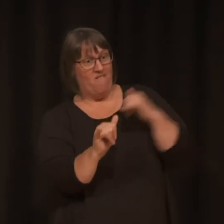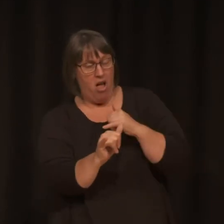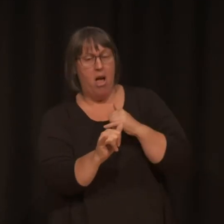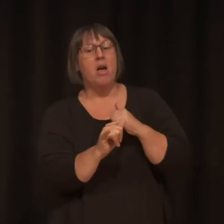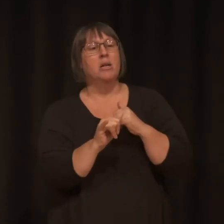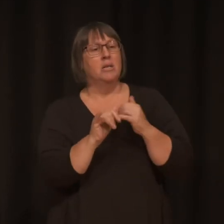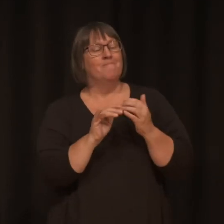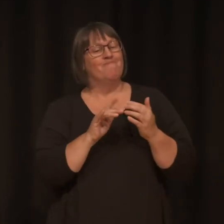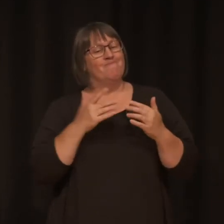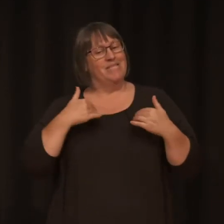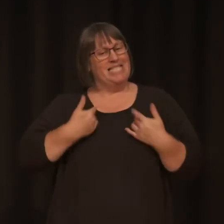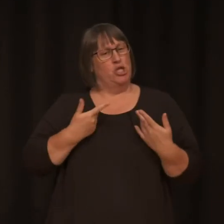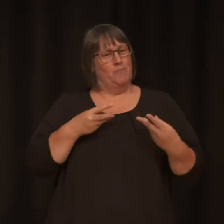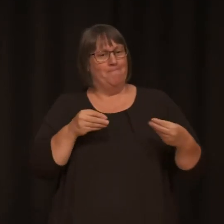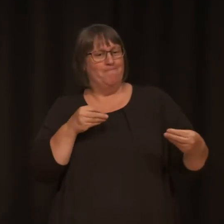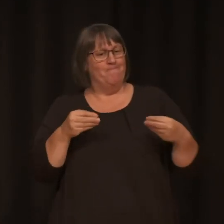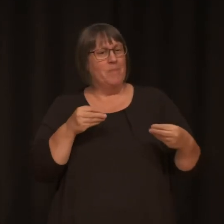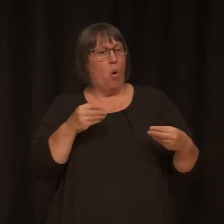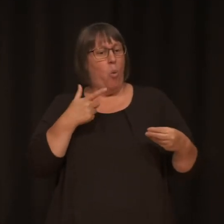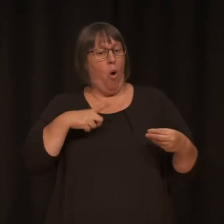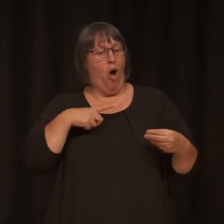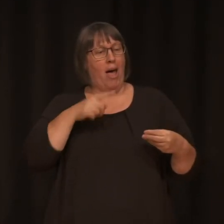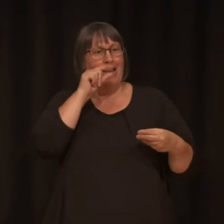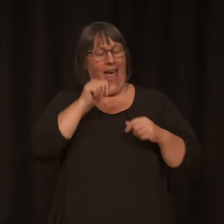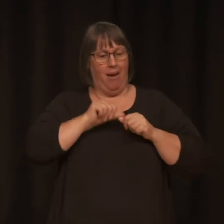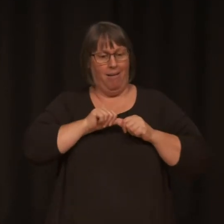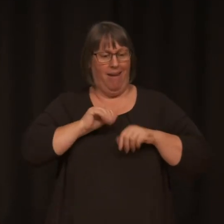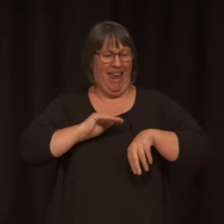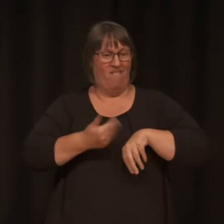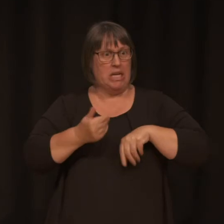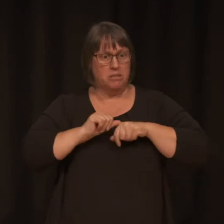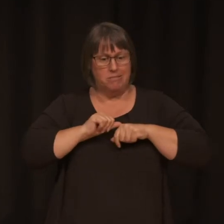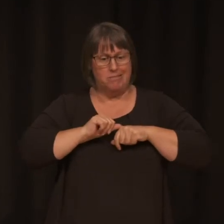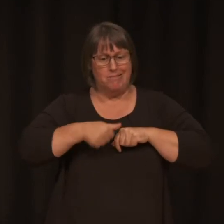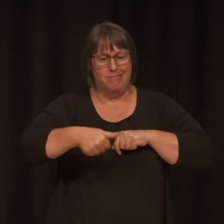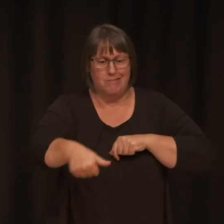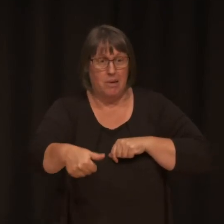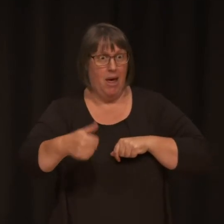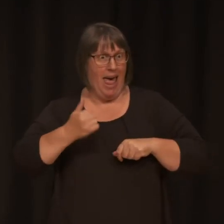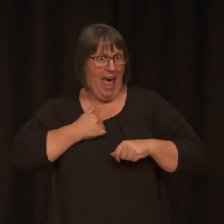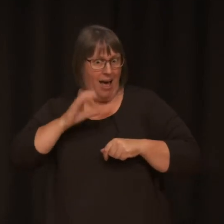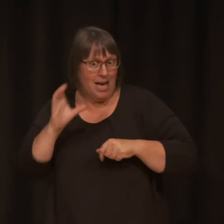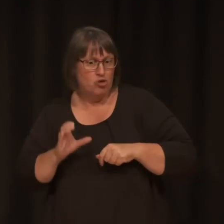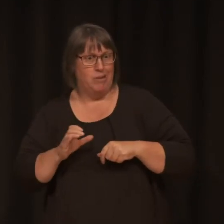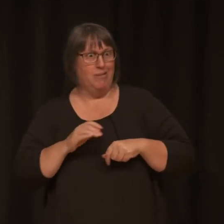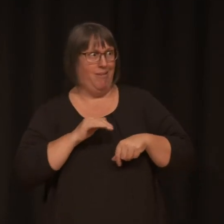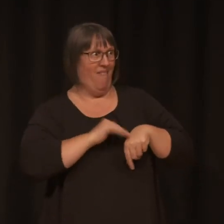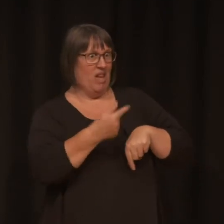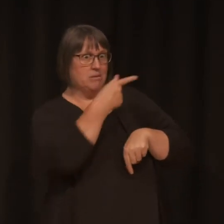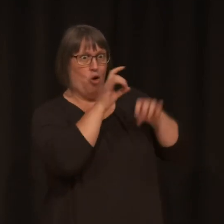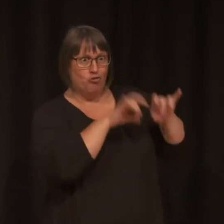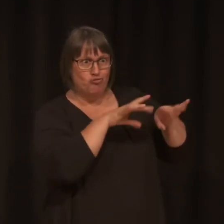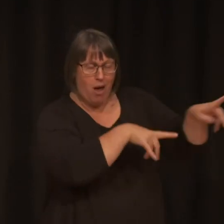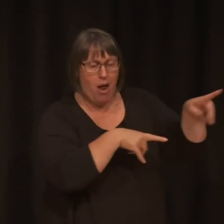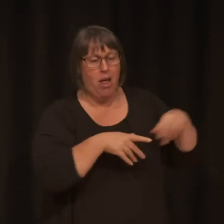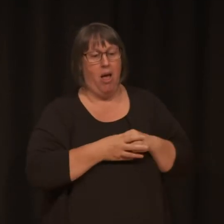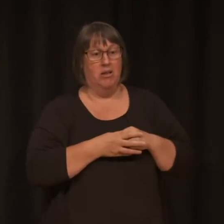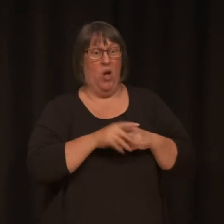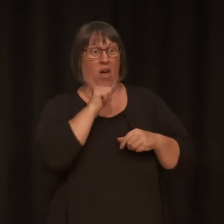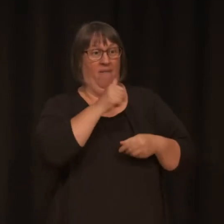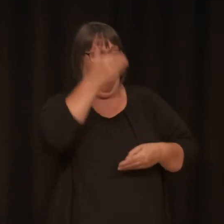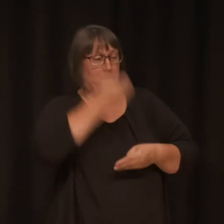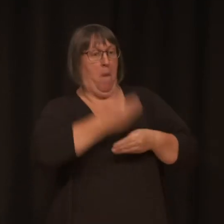gives creates a number of knock-on effects. Making sure that we have arrangements in place where if we do have a sudden